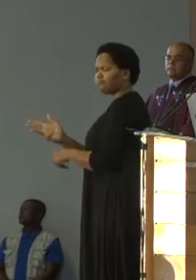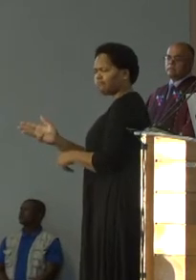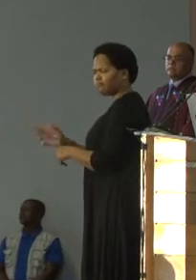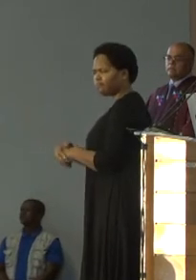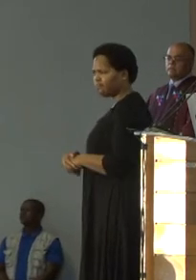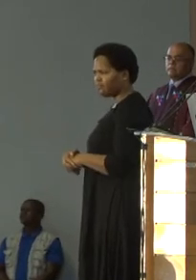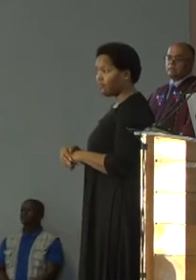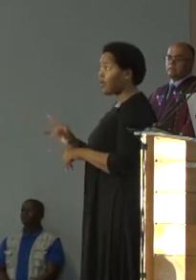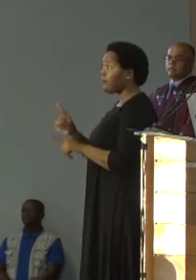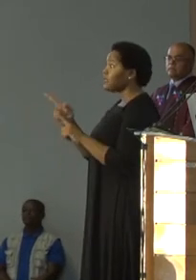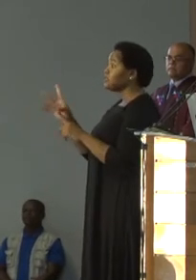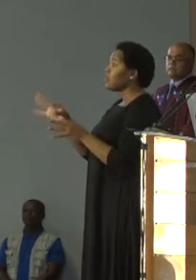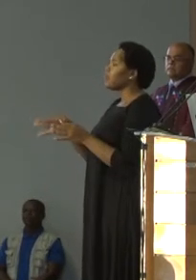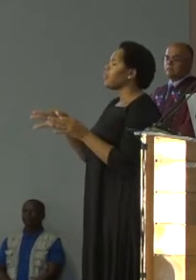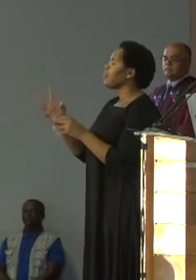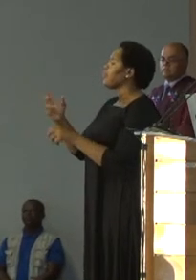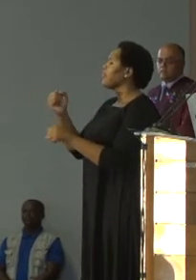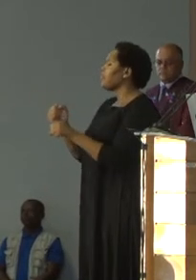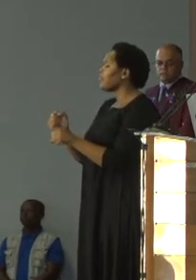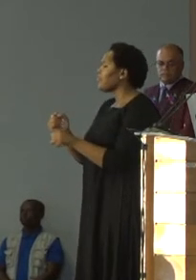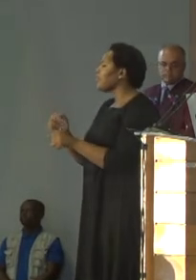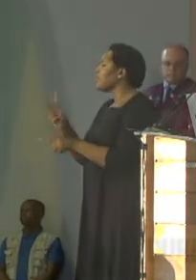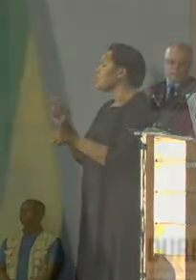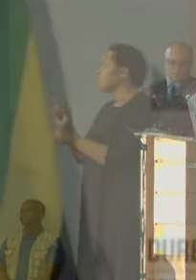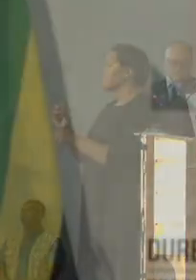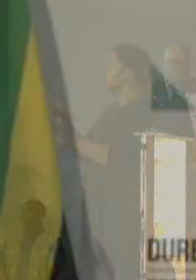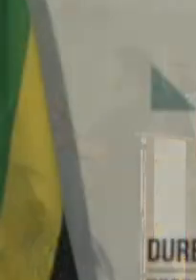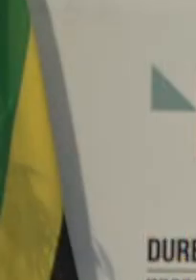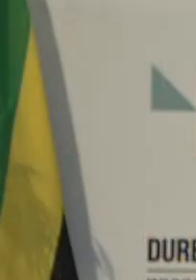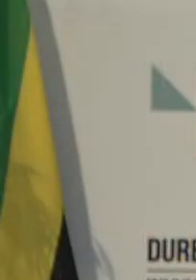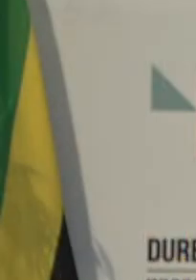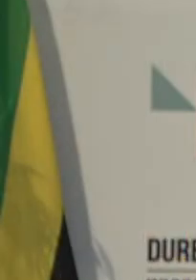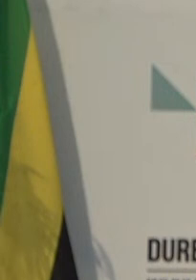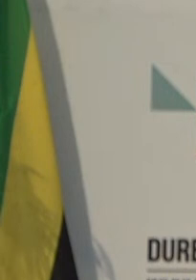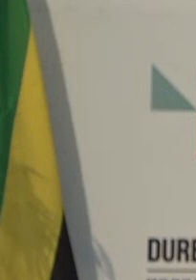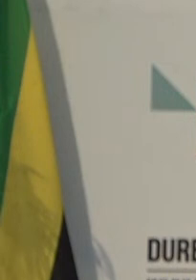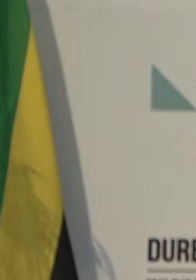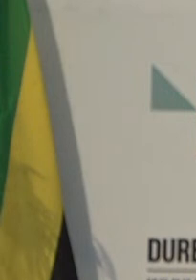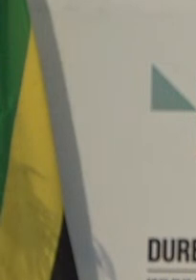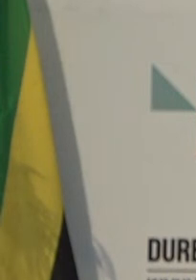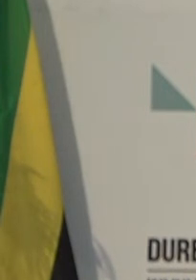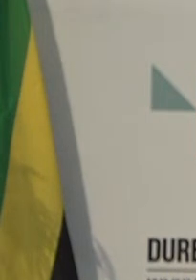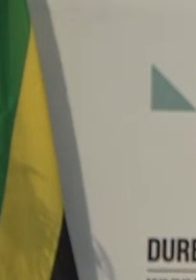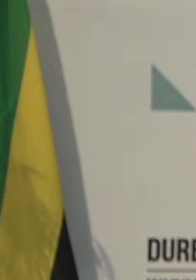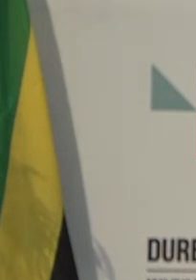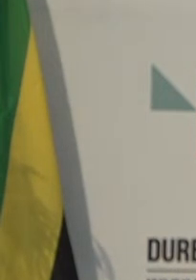extended annual performance plan, and call here at DUT the EAPP.